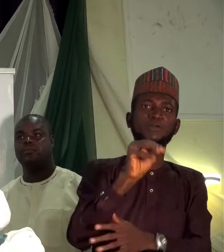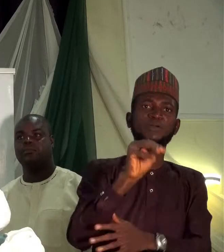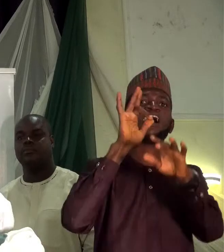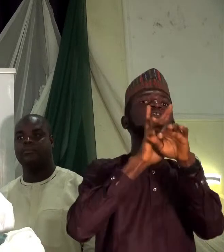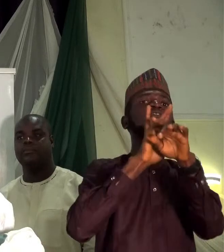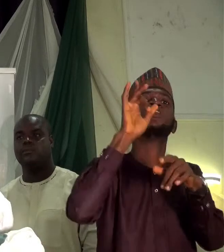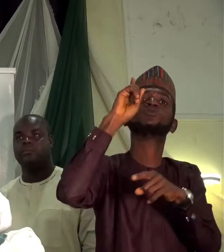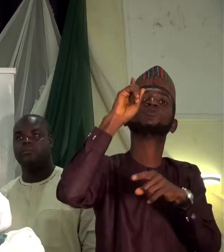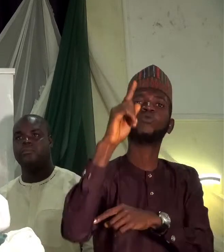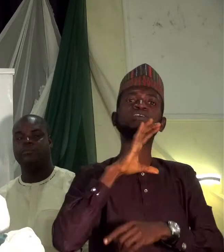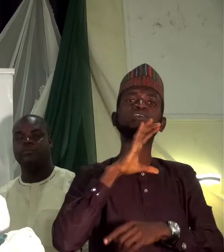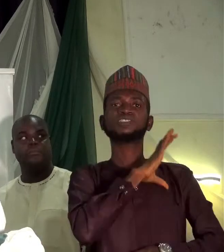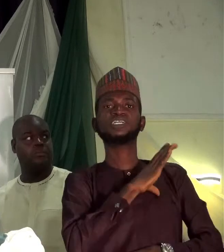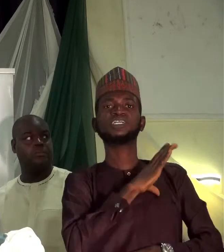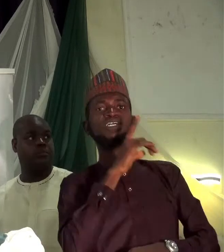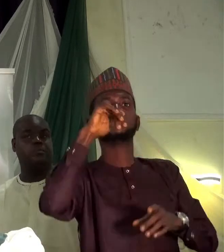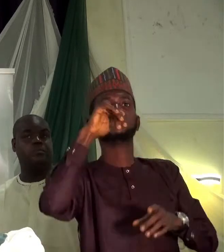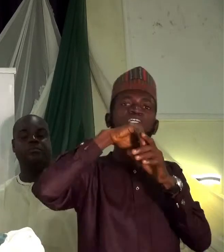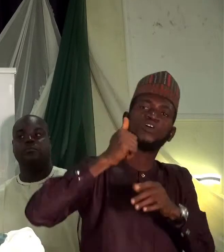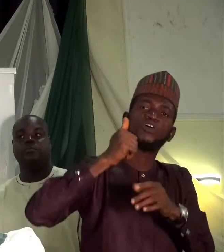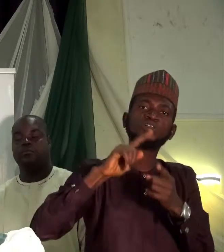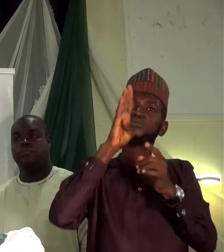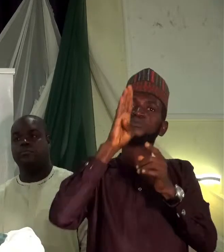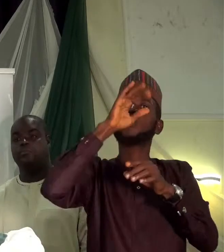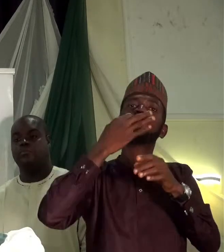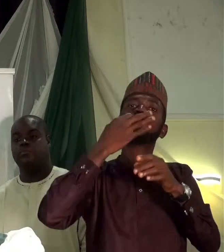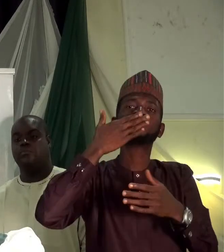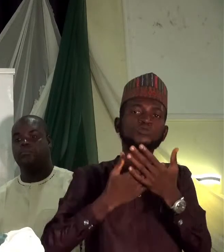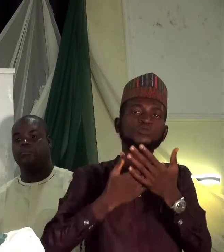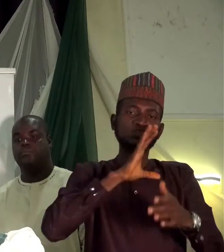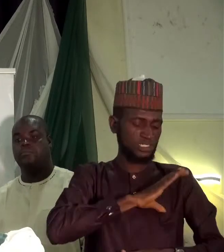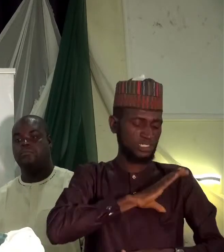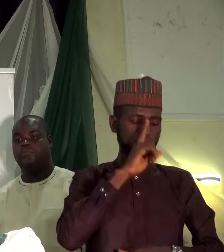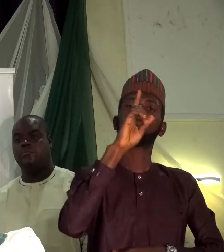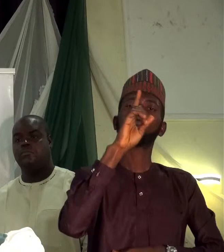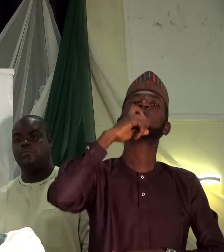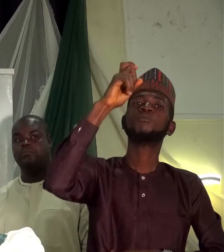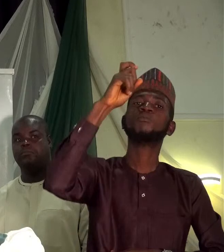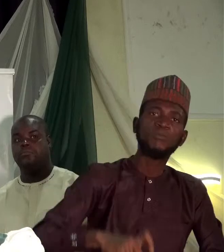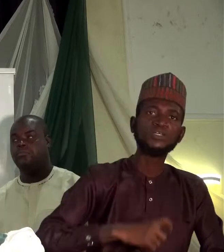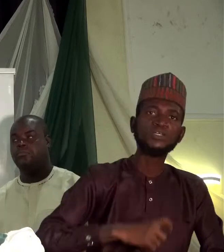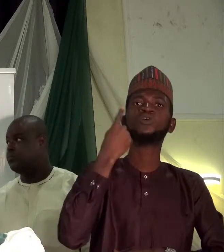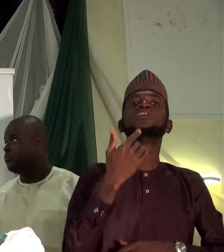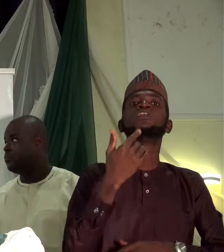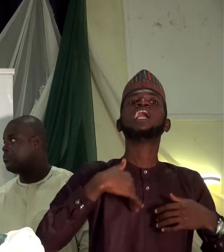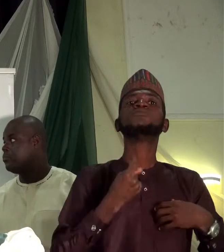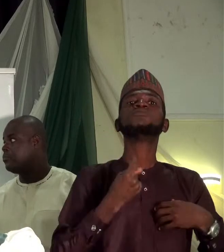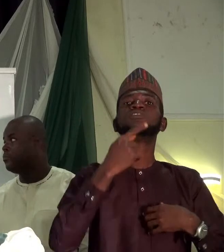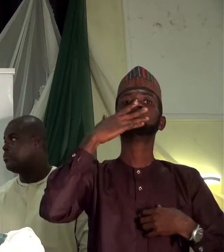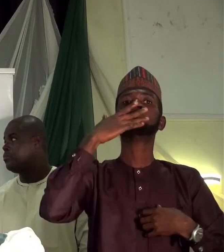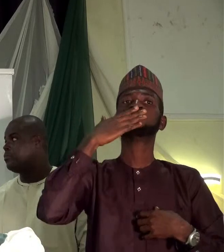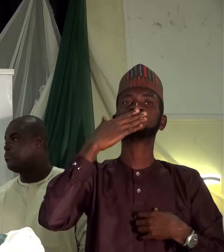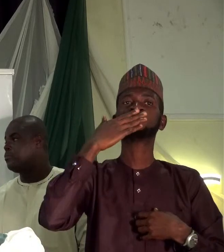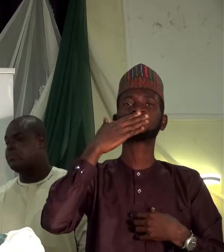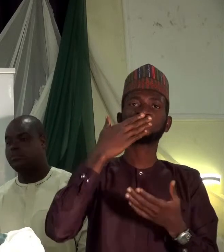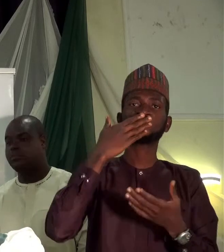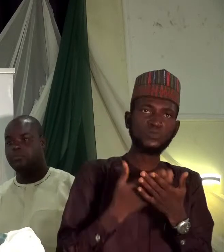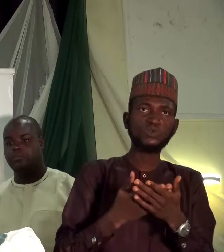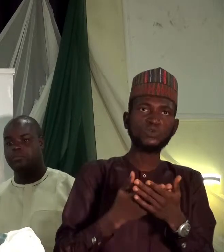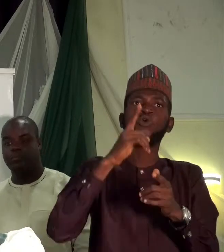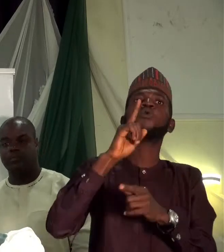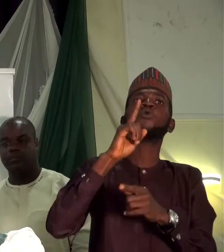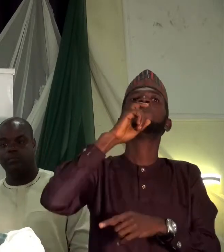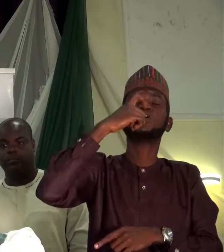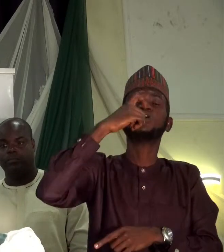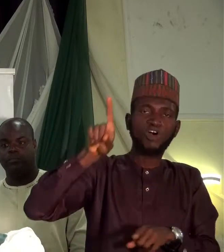character. In order to be of good character, one must not only know and desire the good, one must also